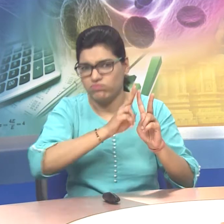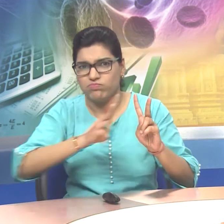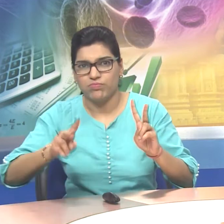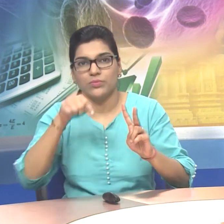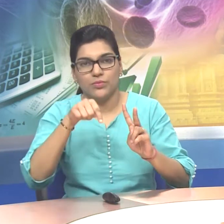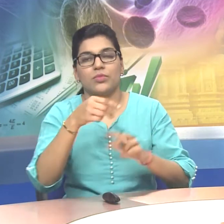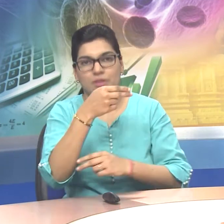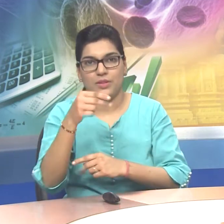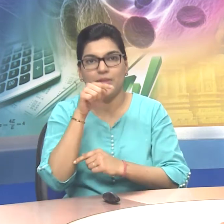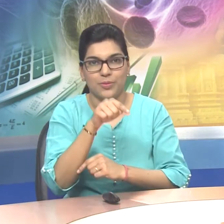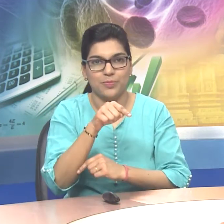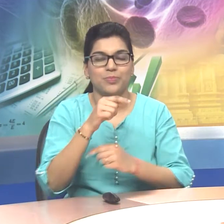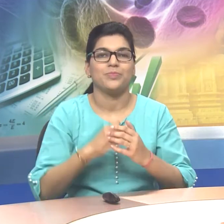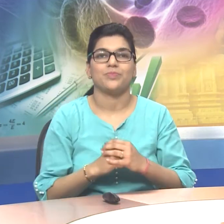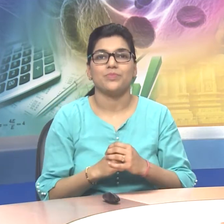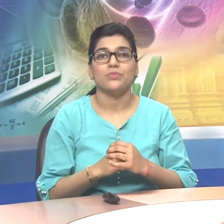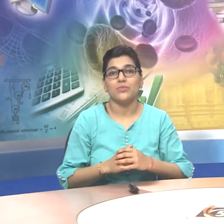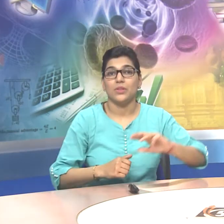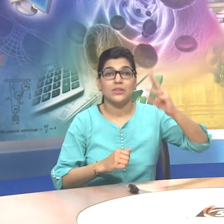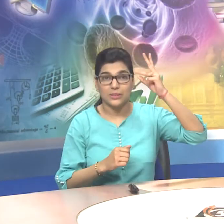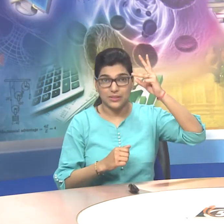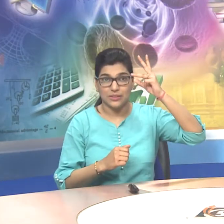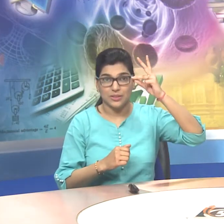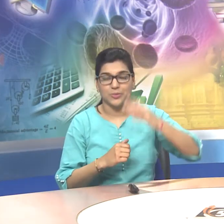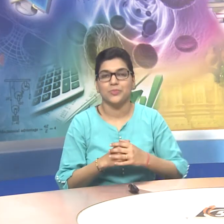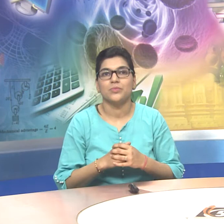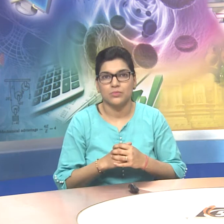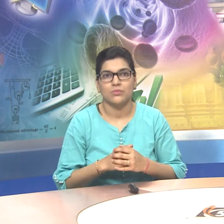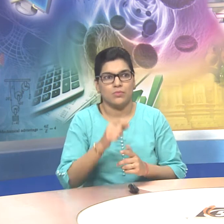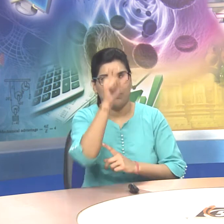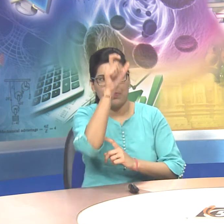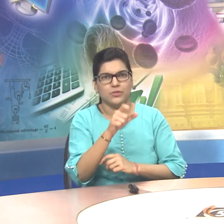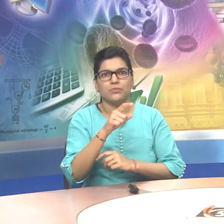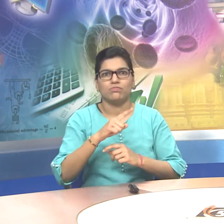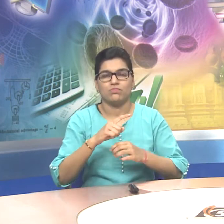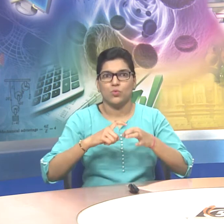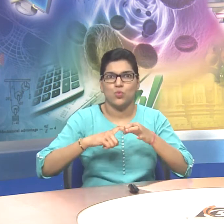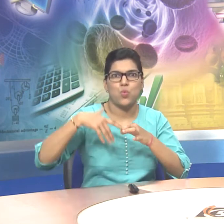and journal. The third word is exuberance.